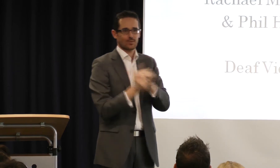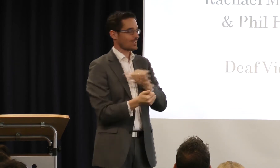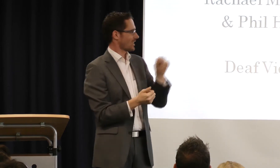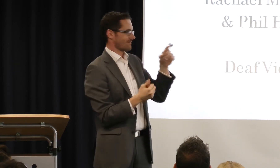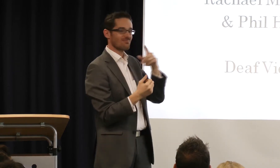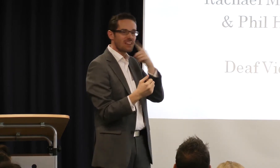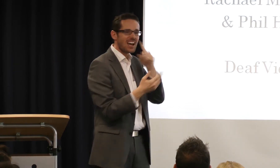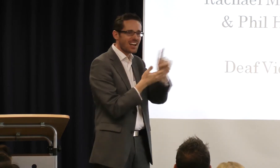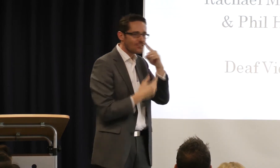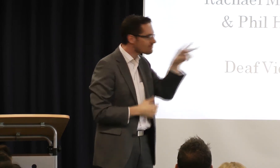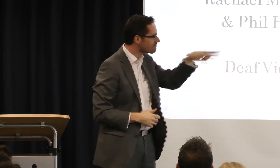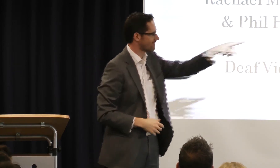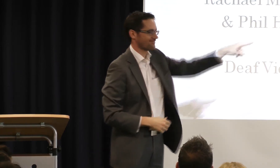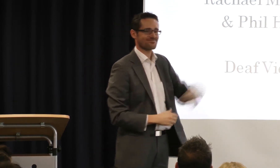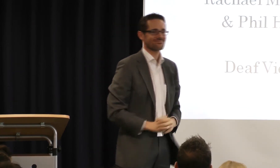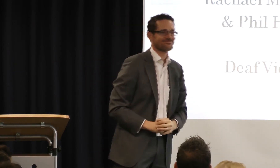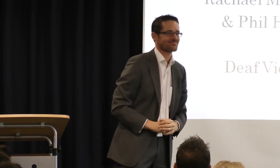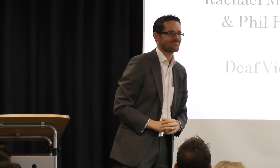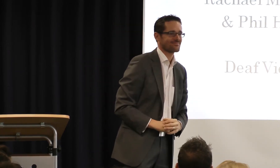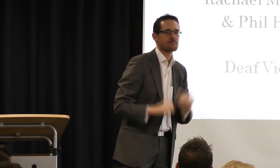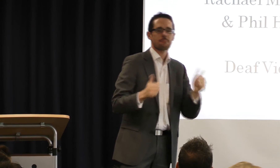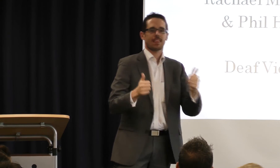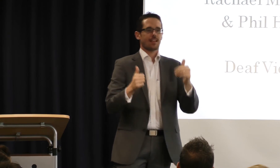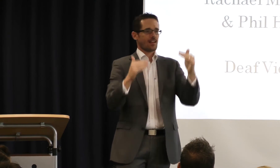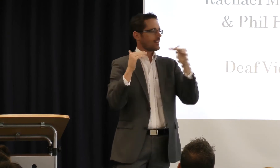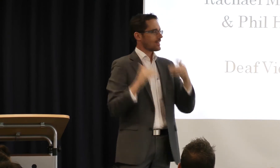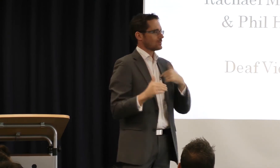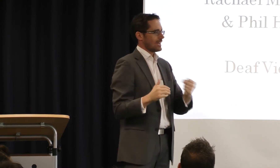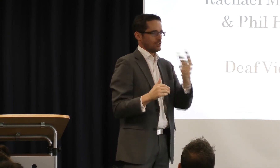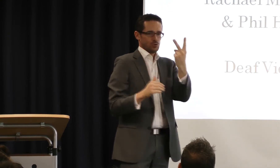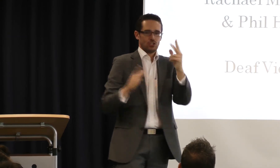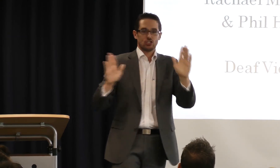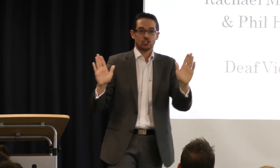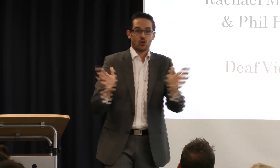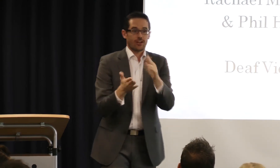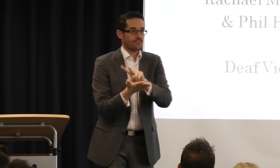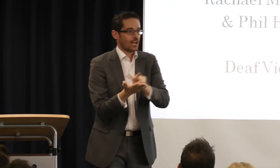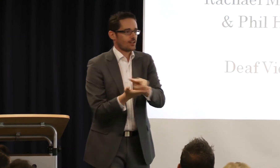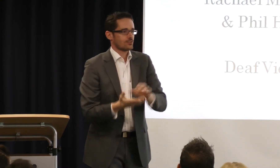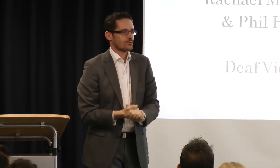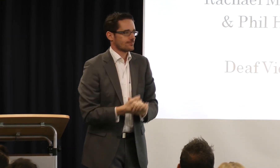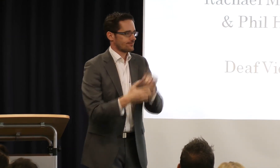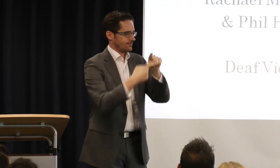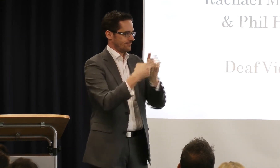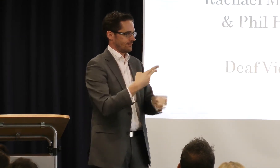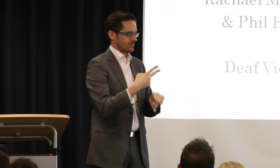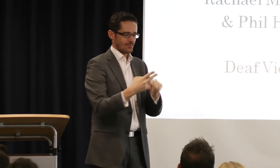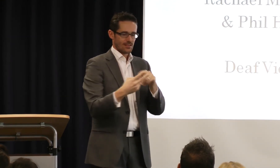integral member and provided great encouragement to the Australian deaf sports community. Now we have 2 short videos